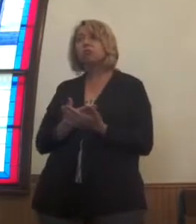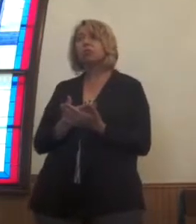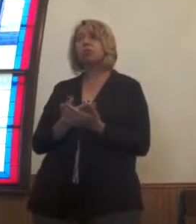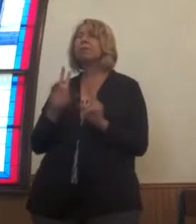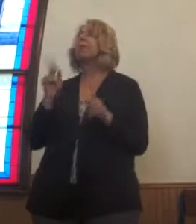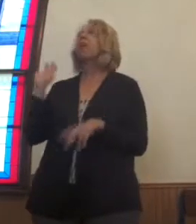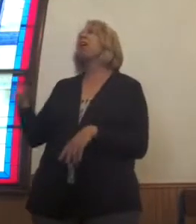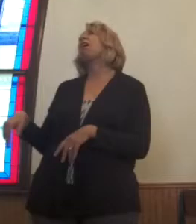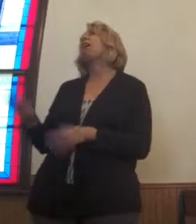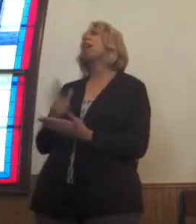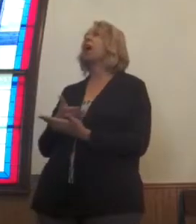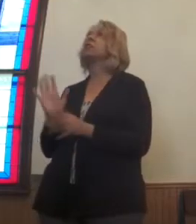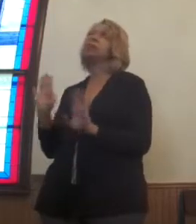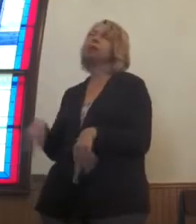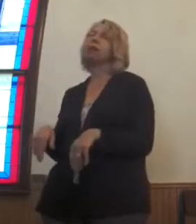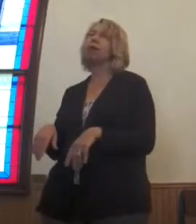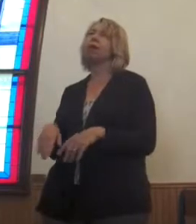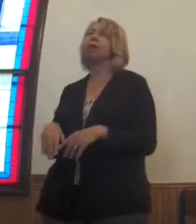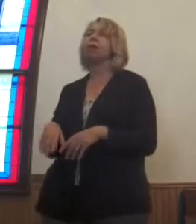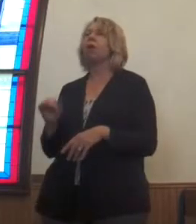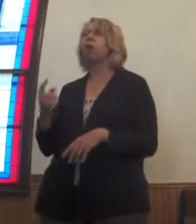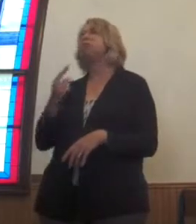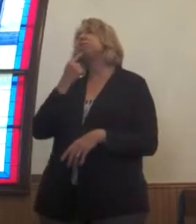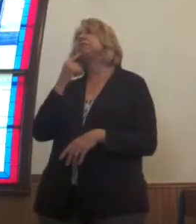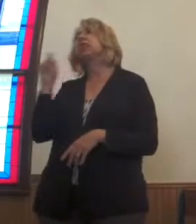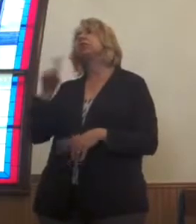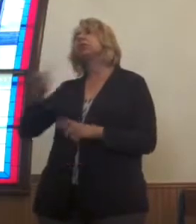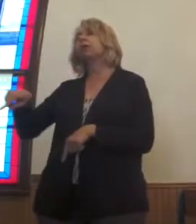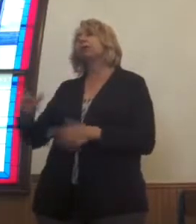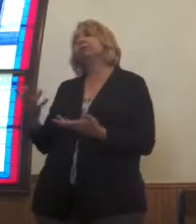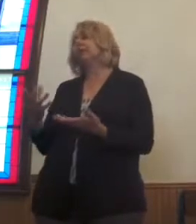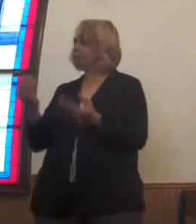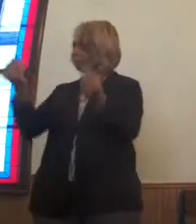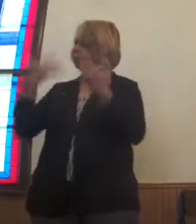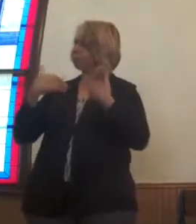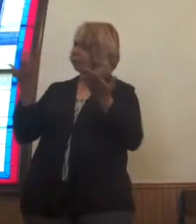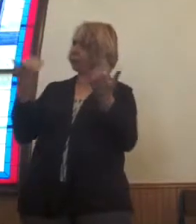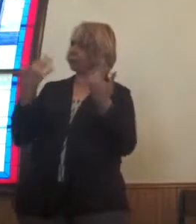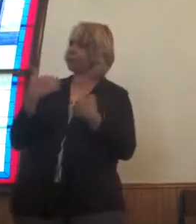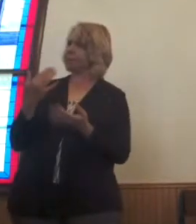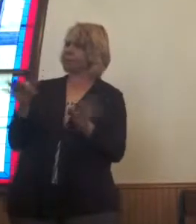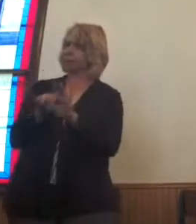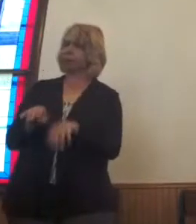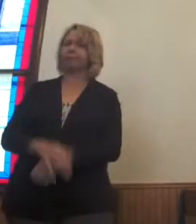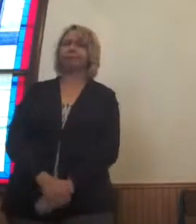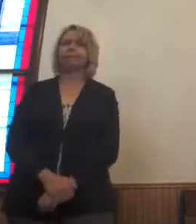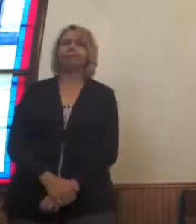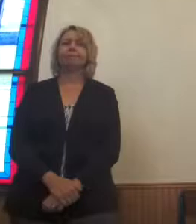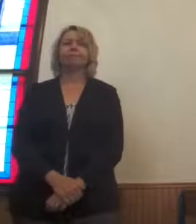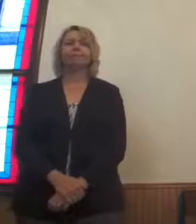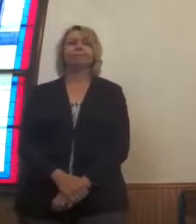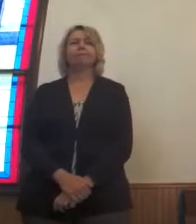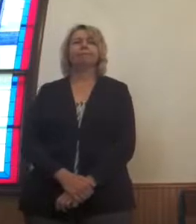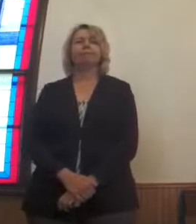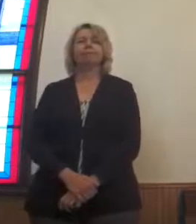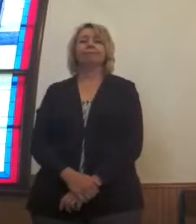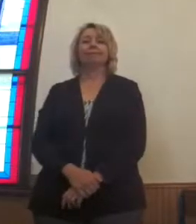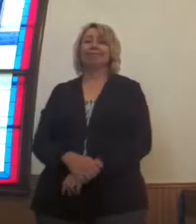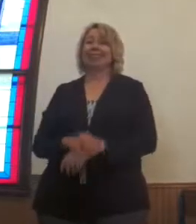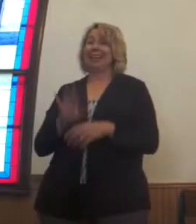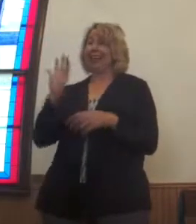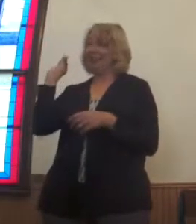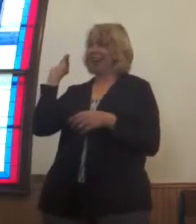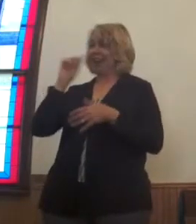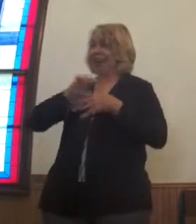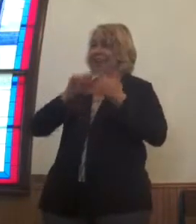like, yeah, I should have come. But anyway. So, because of these nine traits, I'm